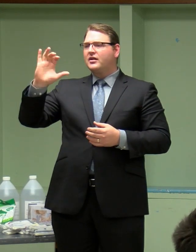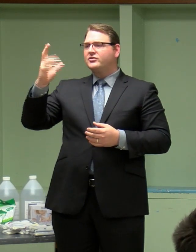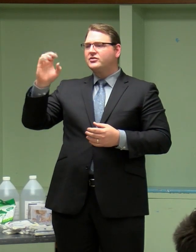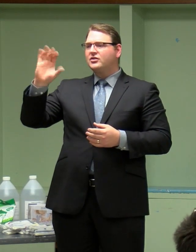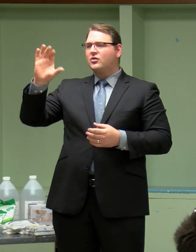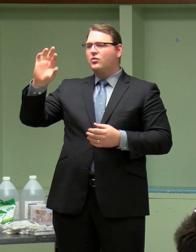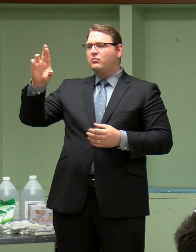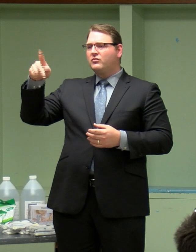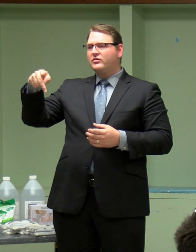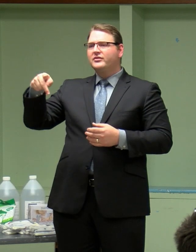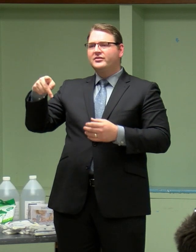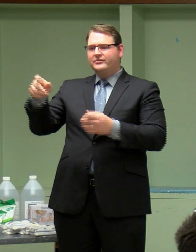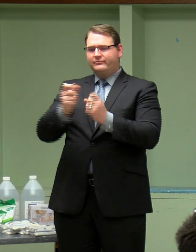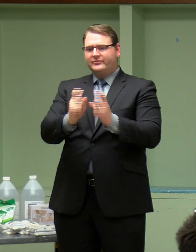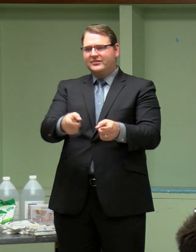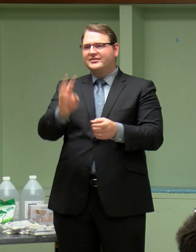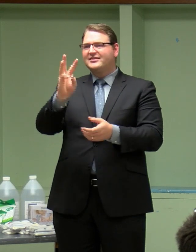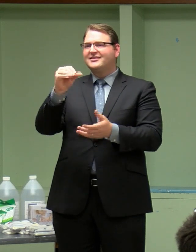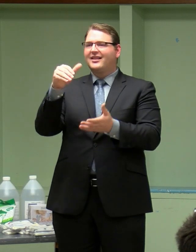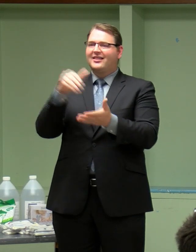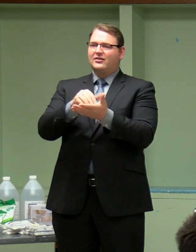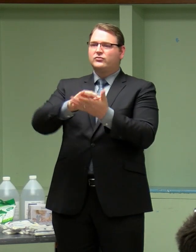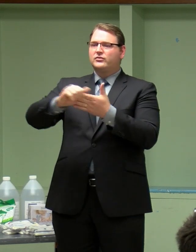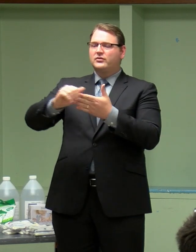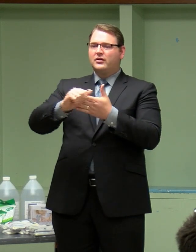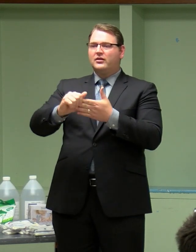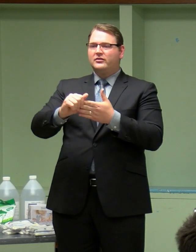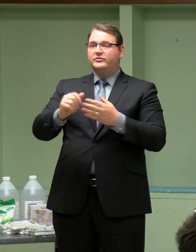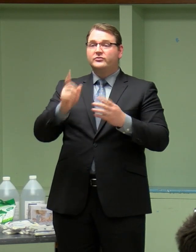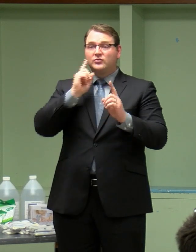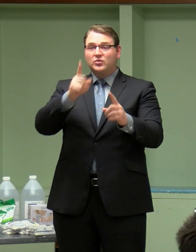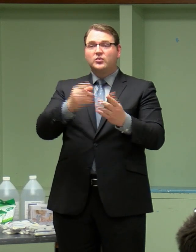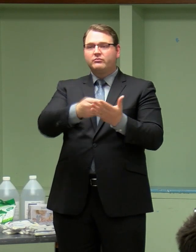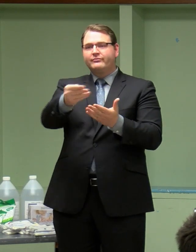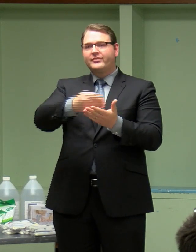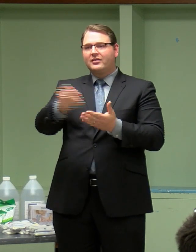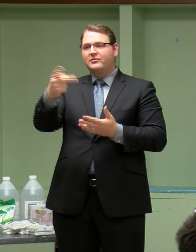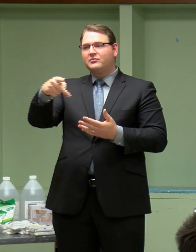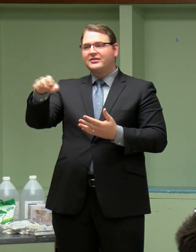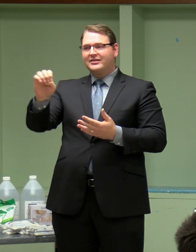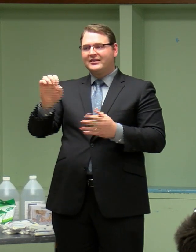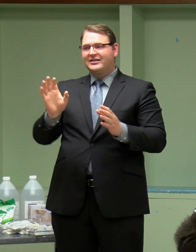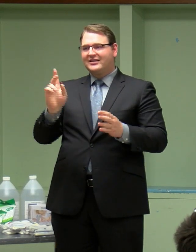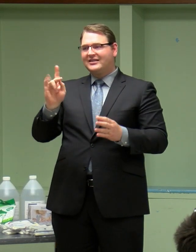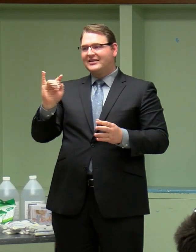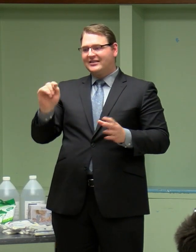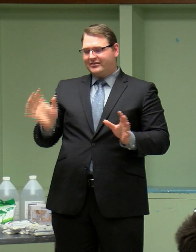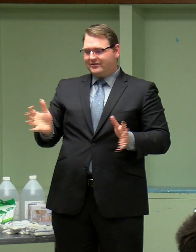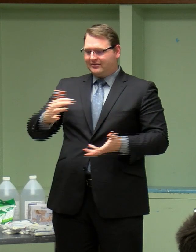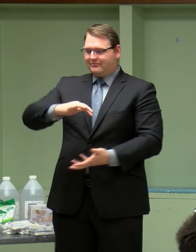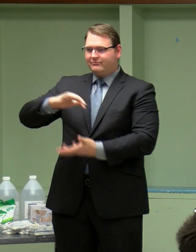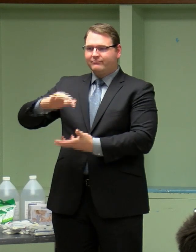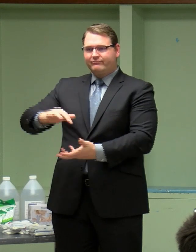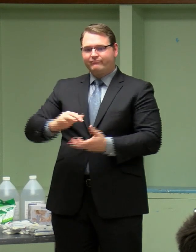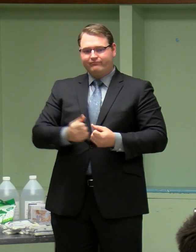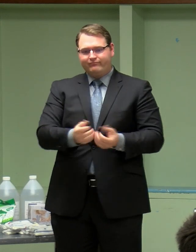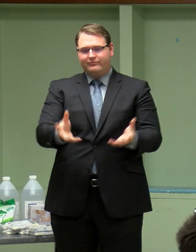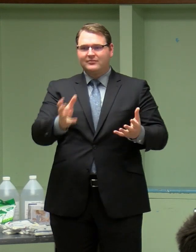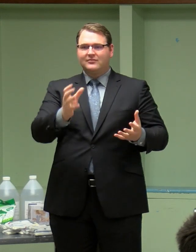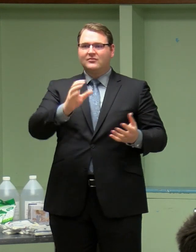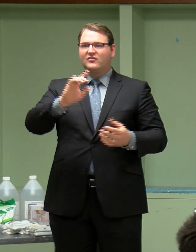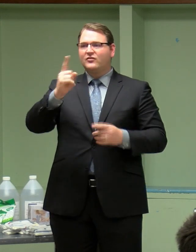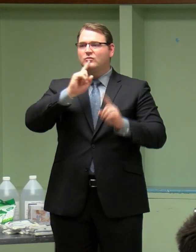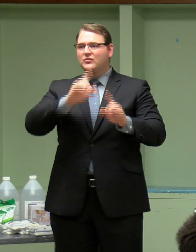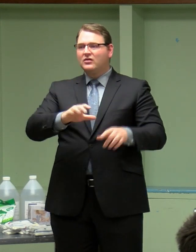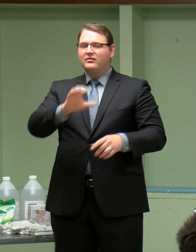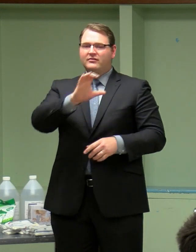$60,000 for the purchase of personal protective equipment kits for first responders, firefighters and first responders, to